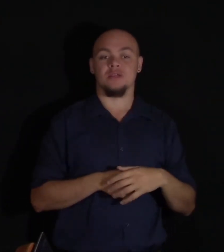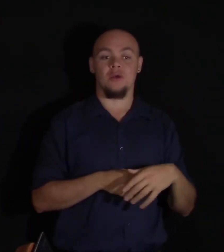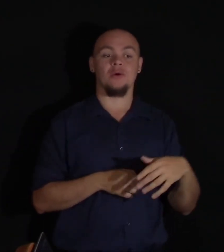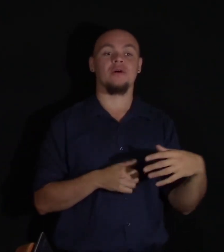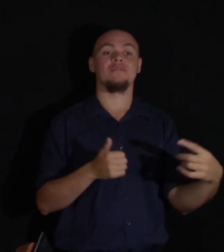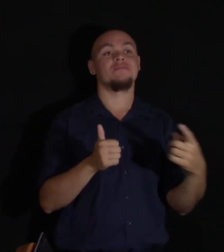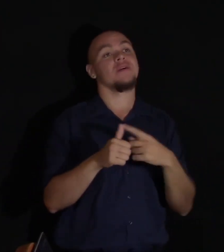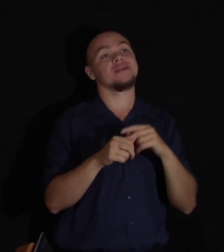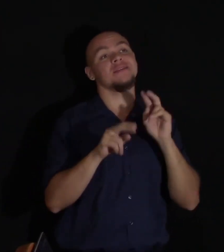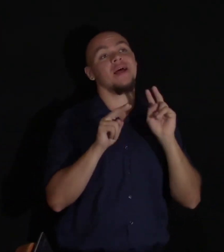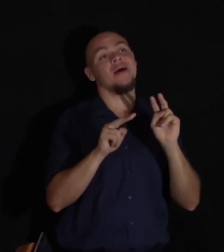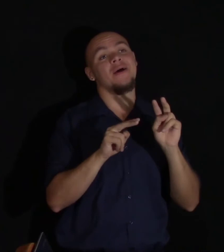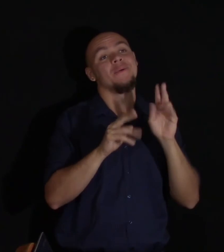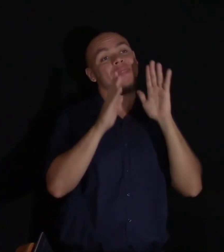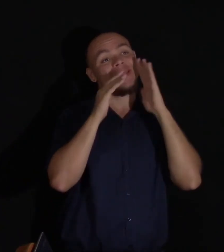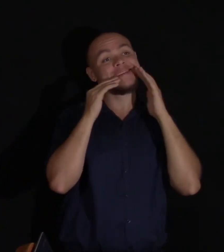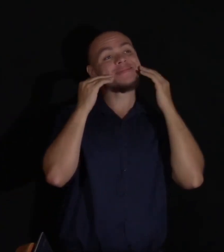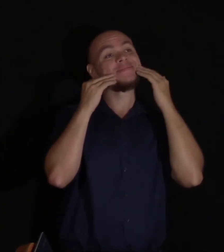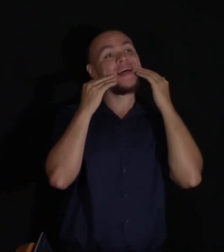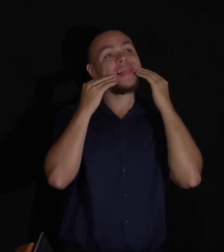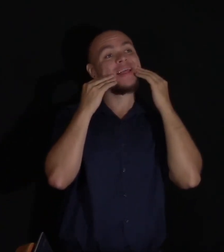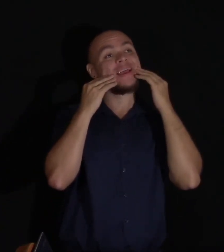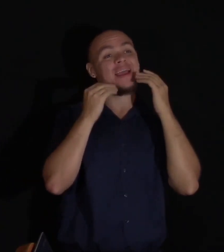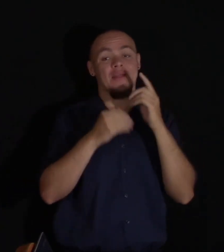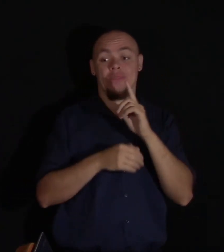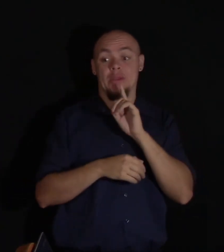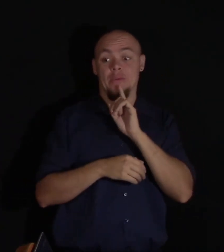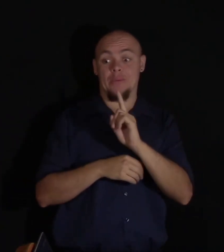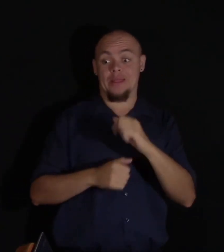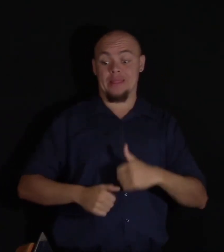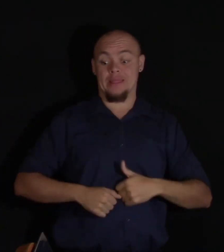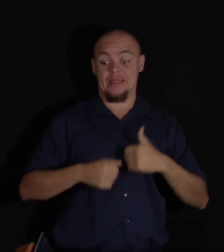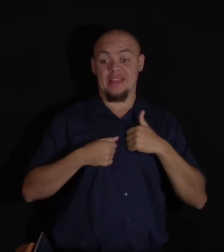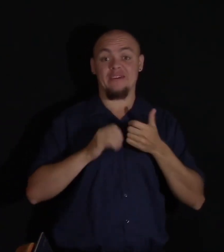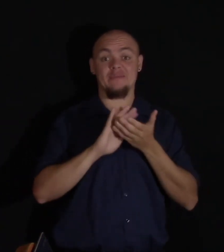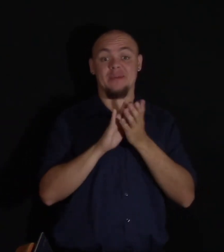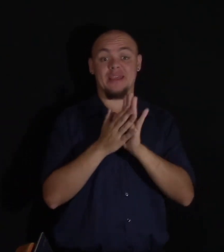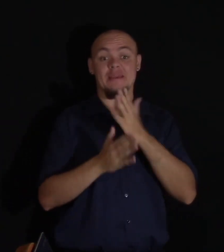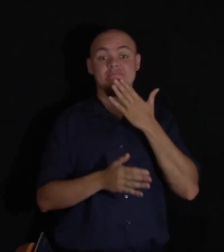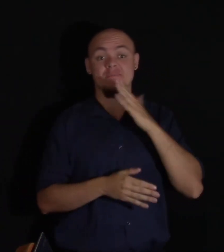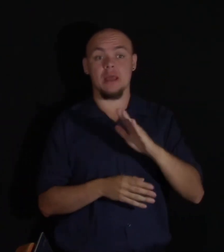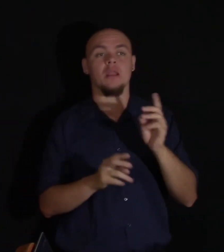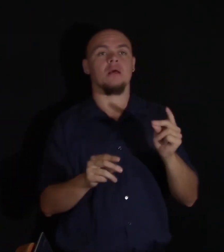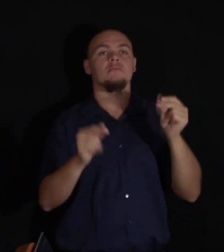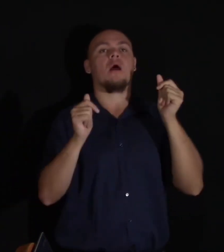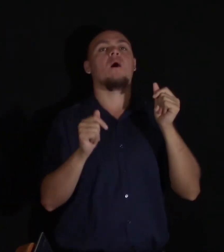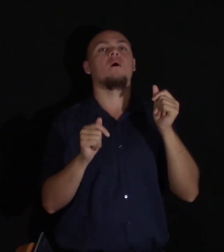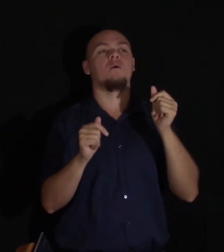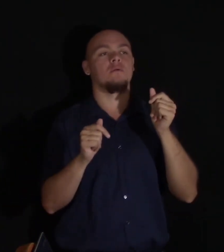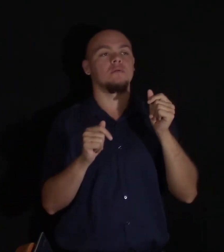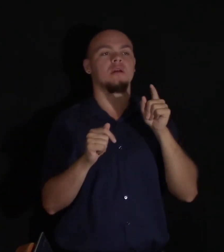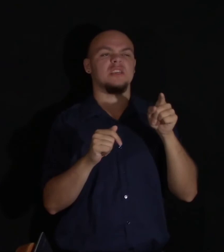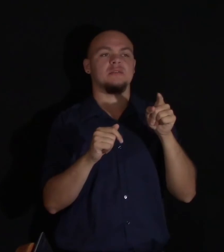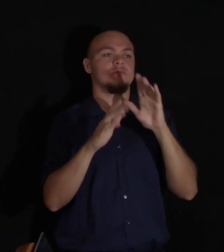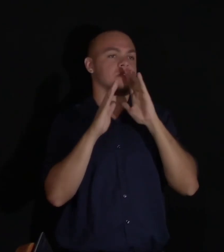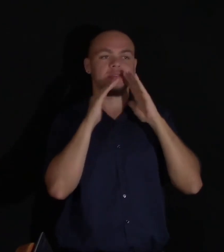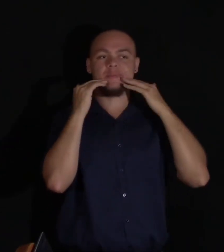smiling face, and then reality turned bad, then we suddenly seem to remember it was a frowning face.